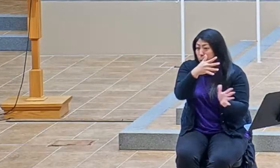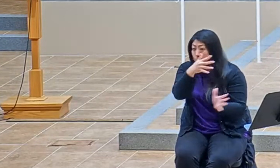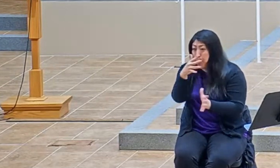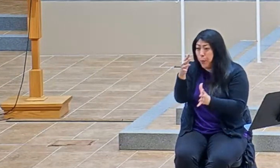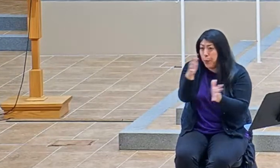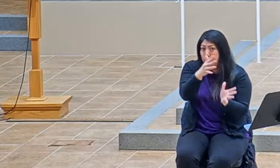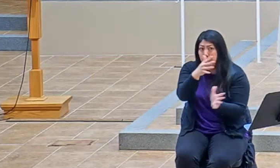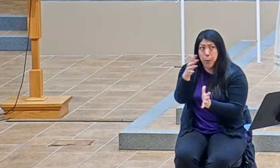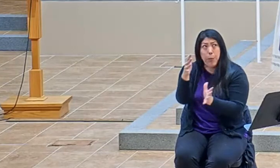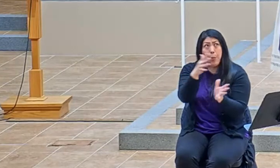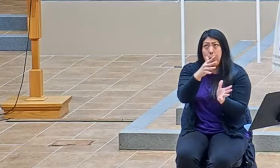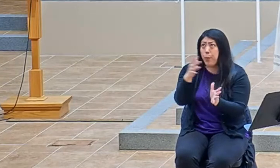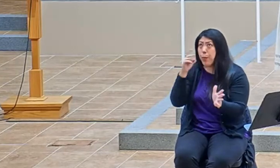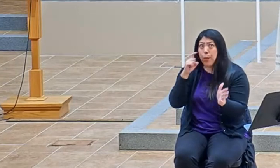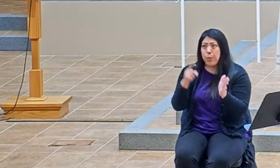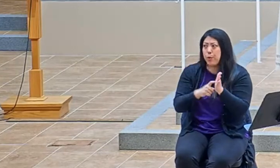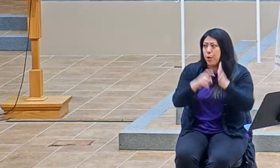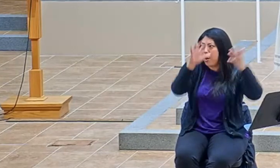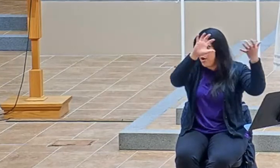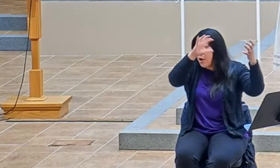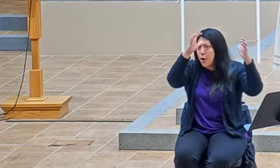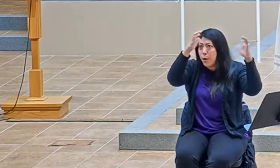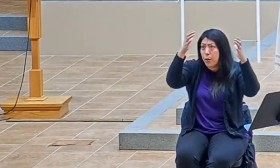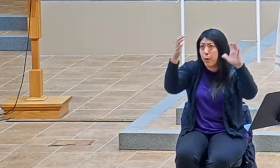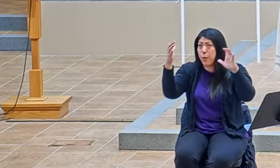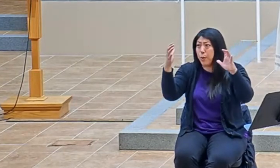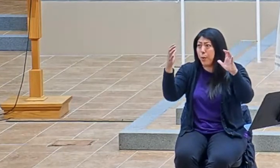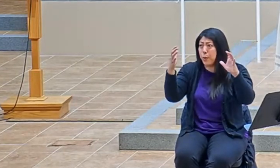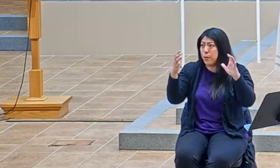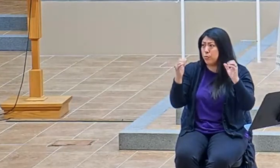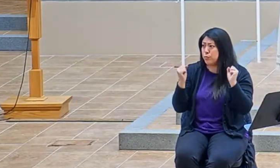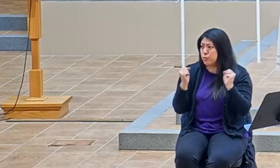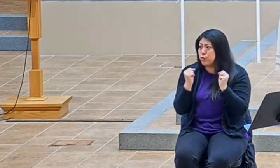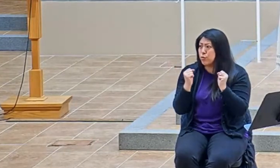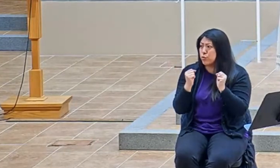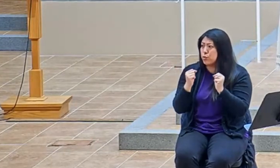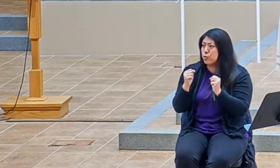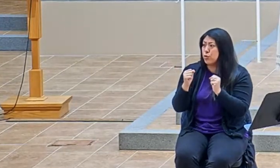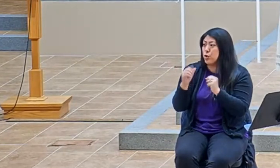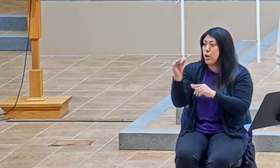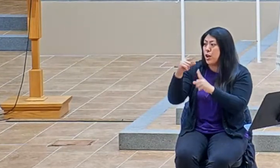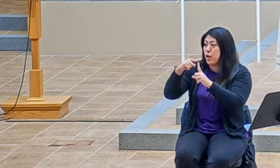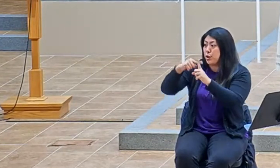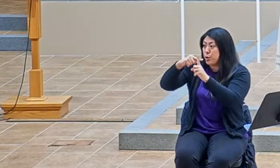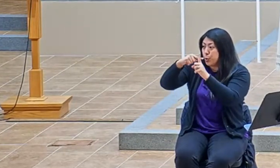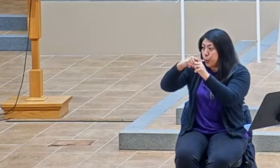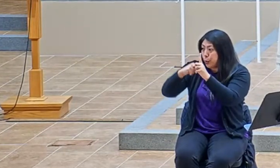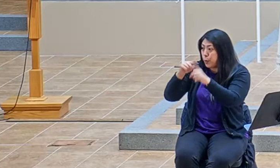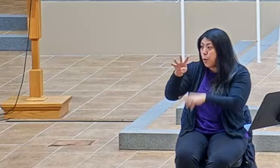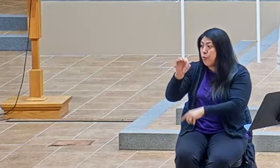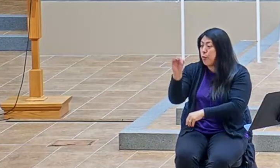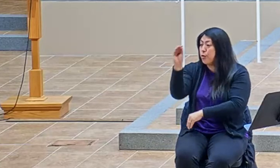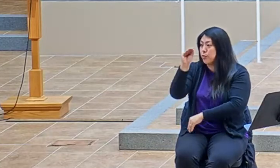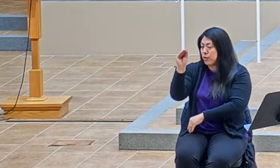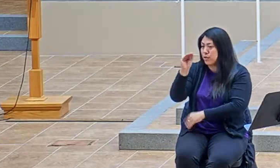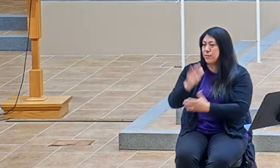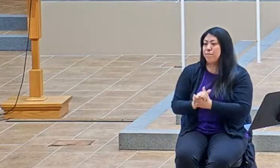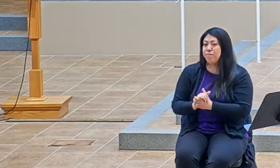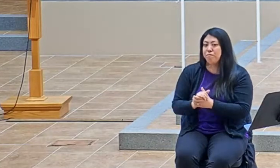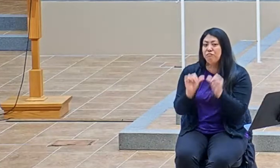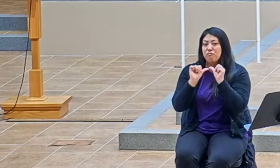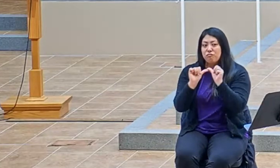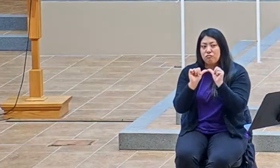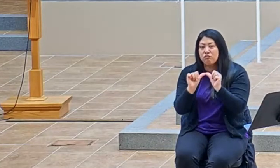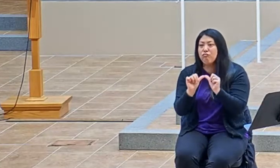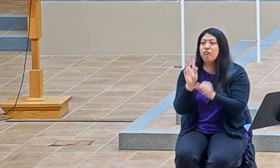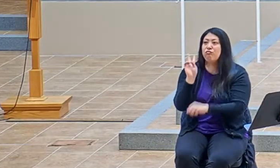and clouds moved in. It actually rained a little bit, and it was in the 40s. But we were on a